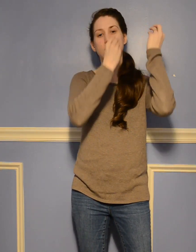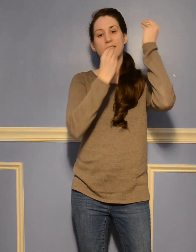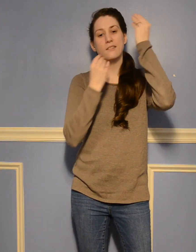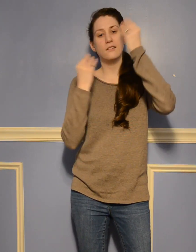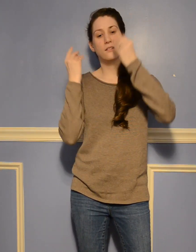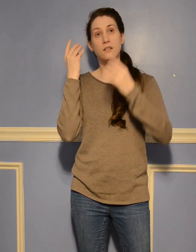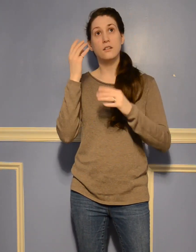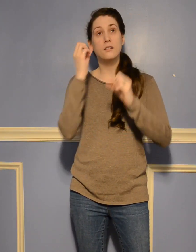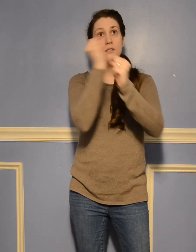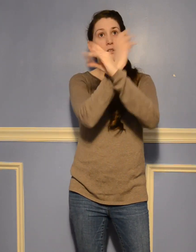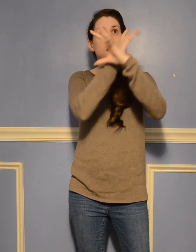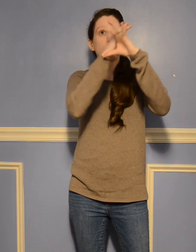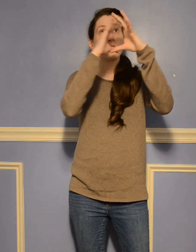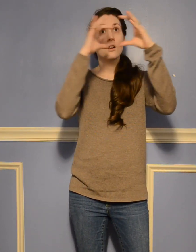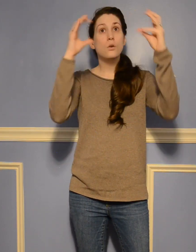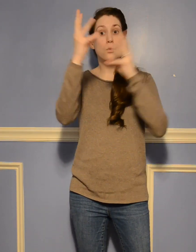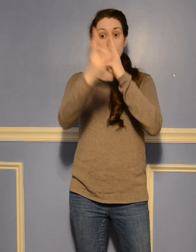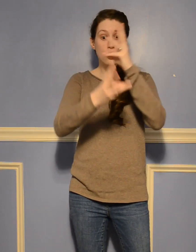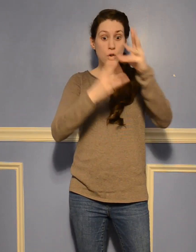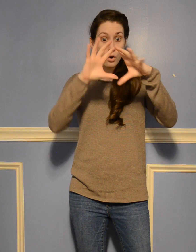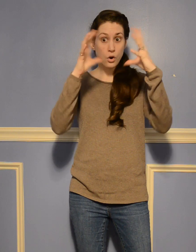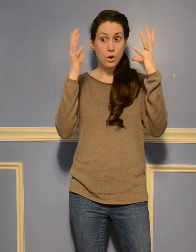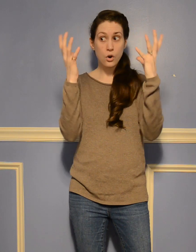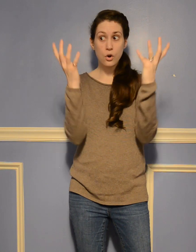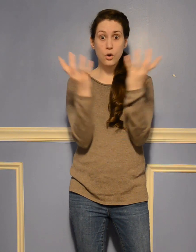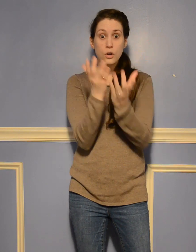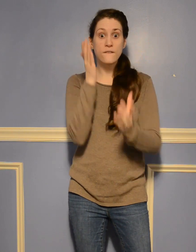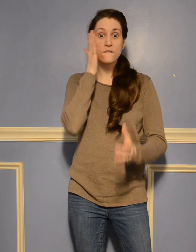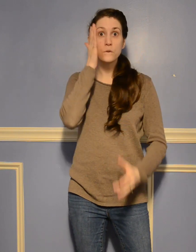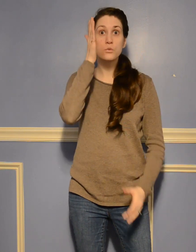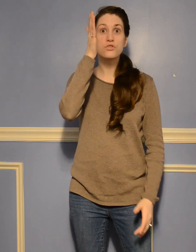awake. I think of what the world could be, a vision.